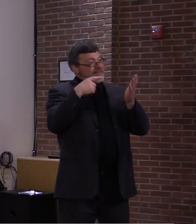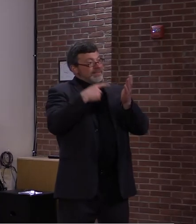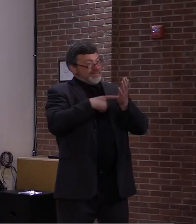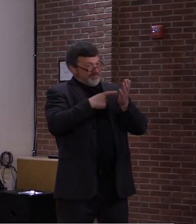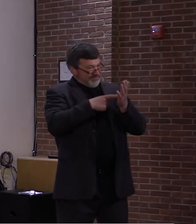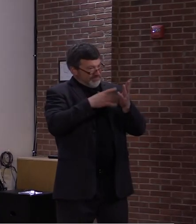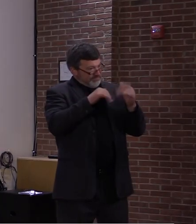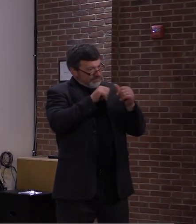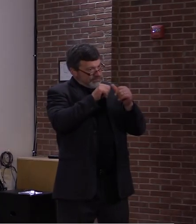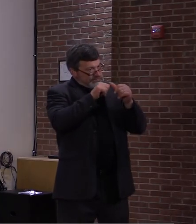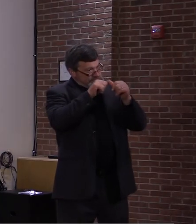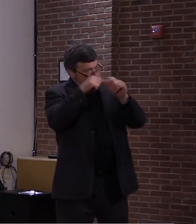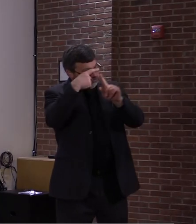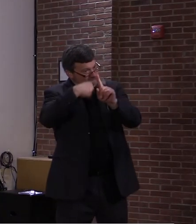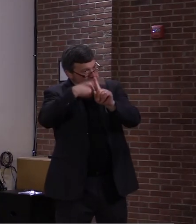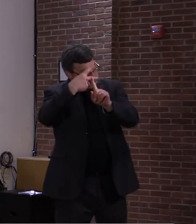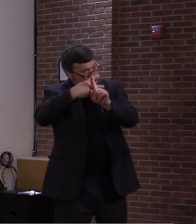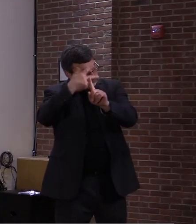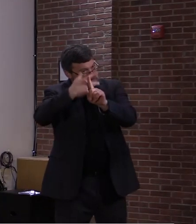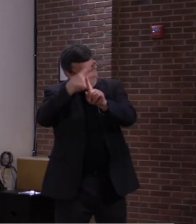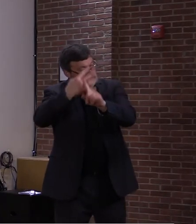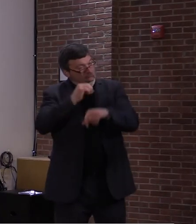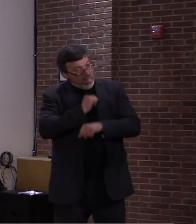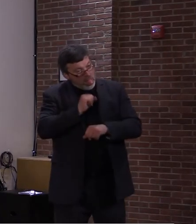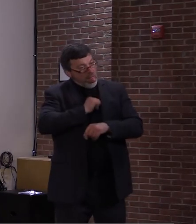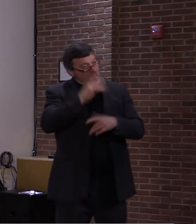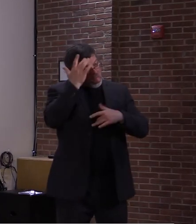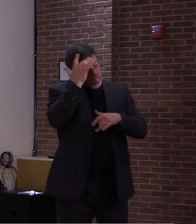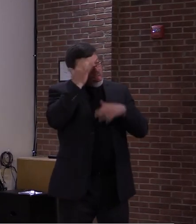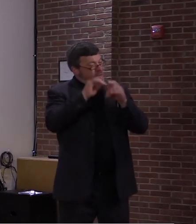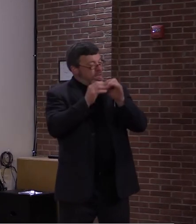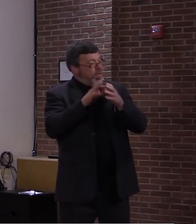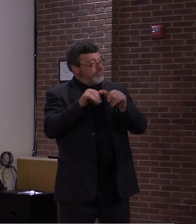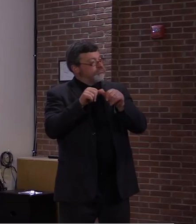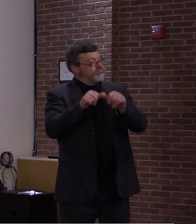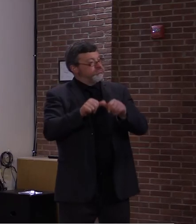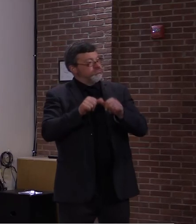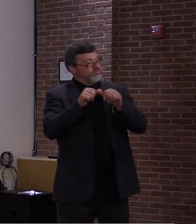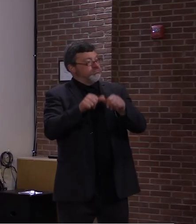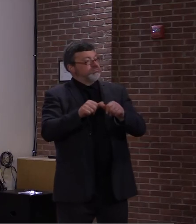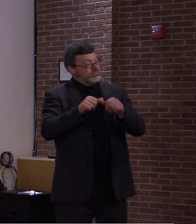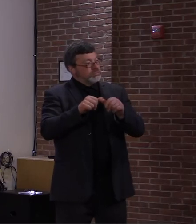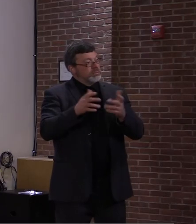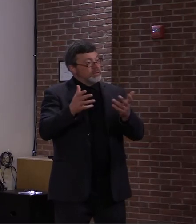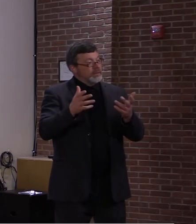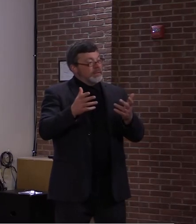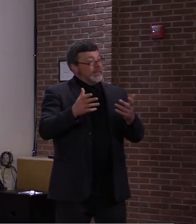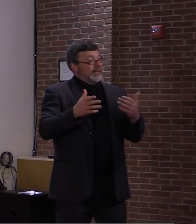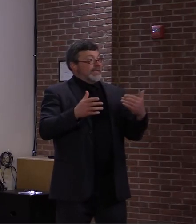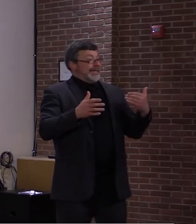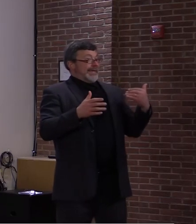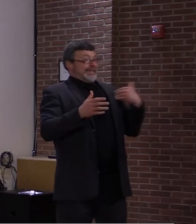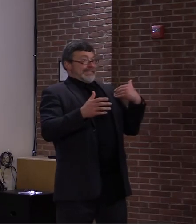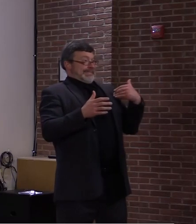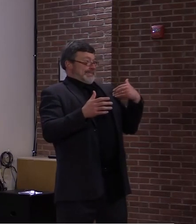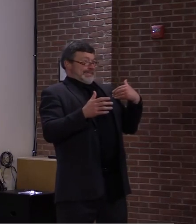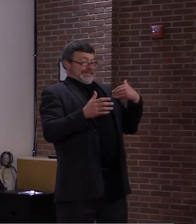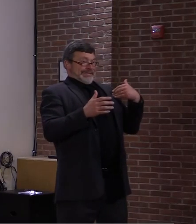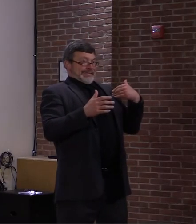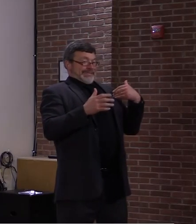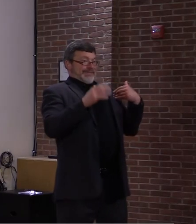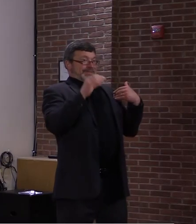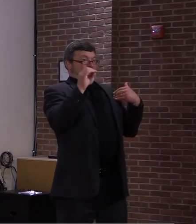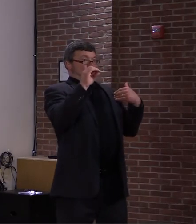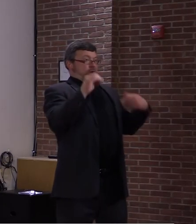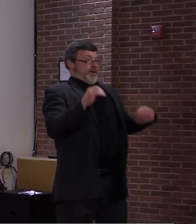talk about, you know, people in the most recent highest surge, which would be Omicron, that's still